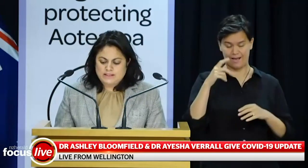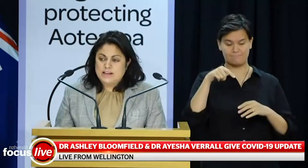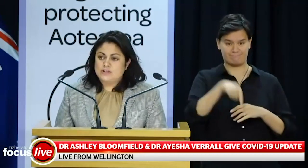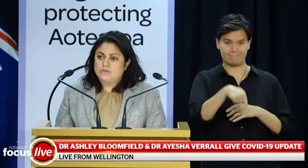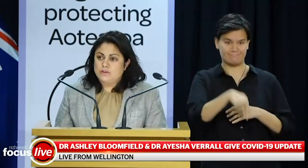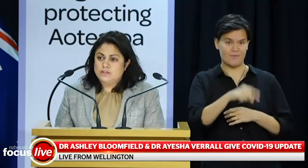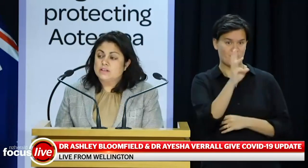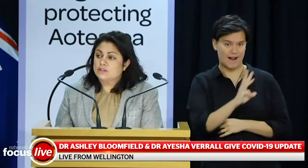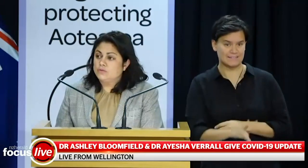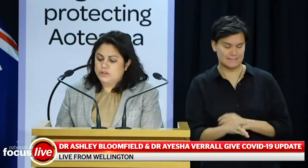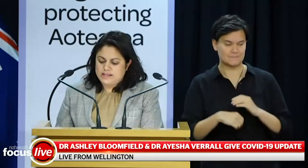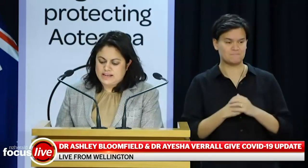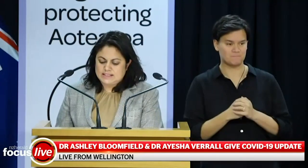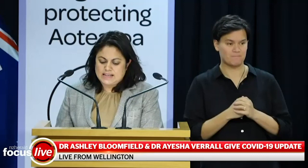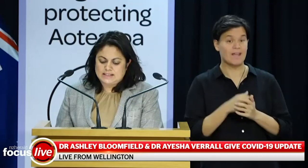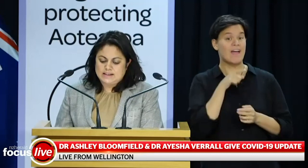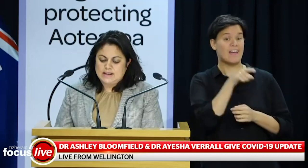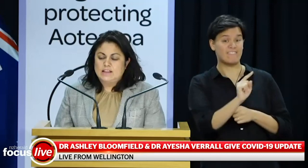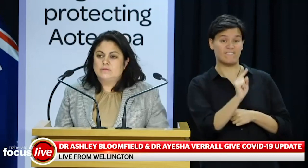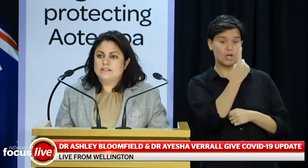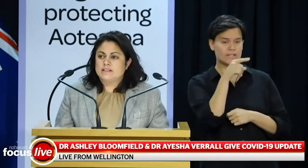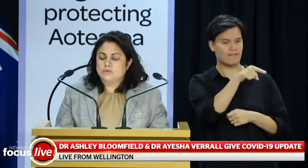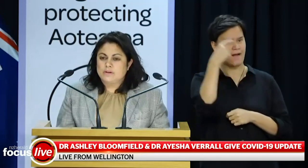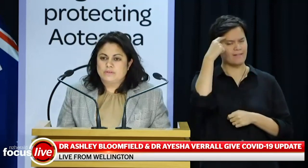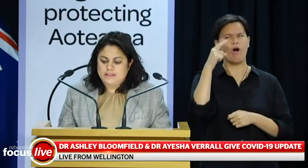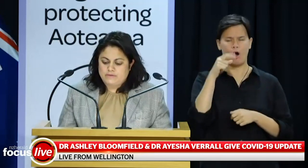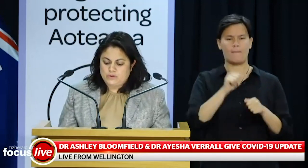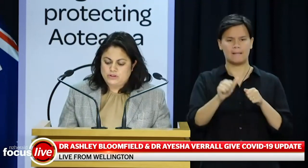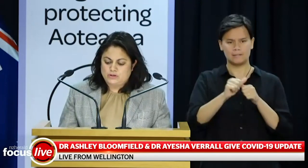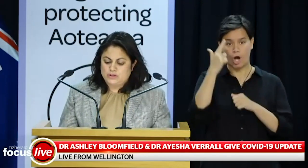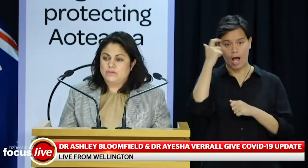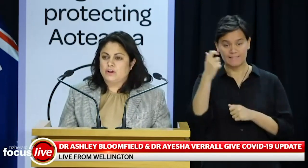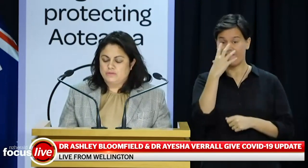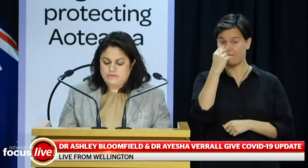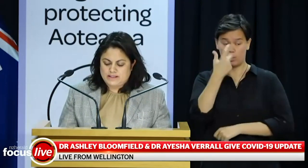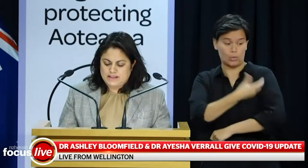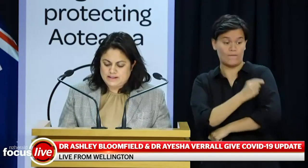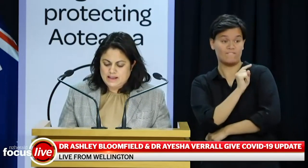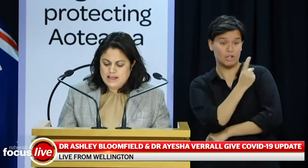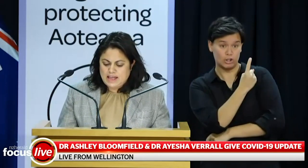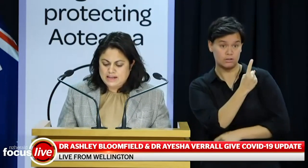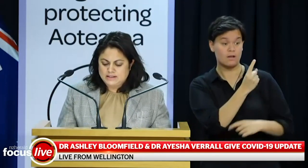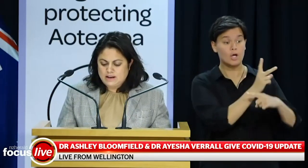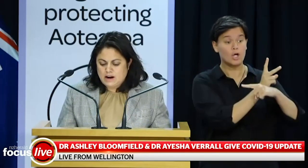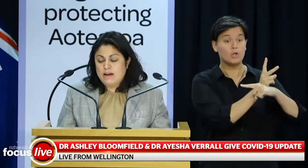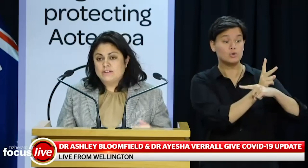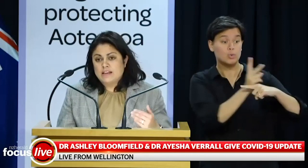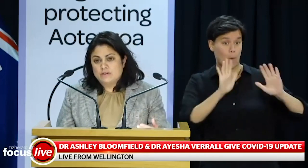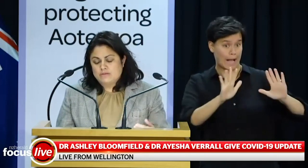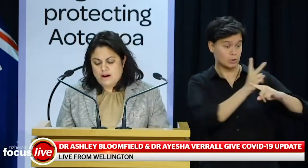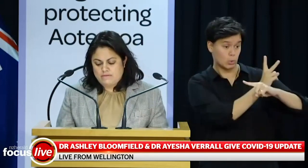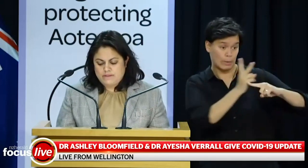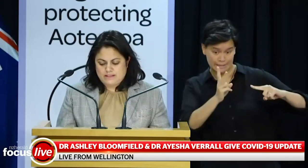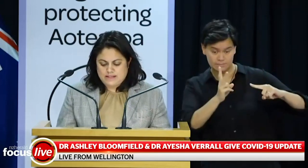the flu vaccination first, so 14 days later, the residents will be offered their first dose of the COVID vaccine, and around